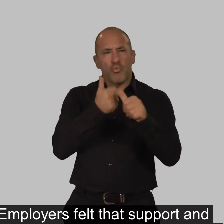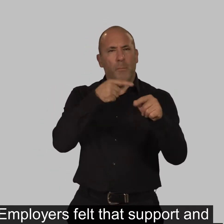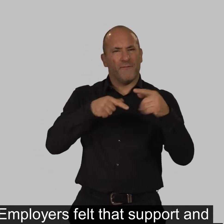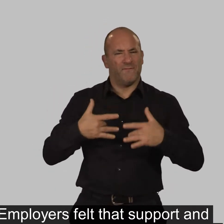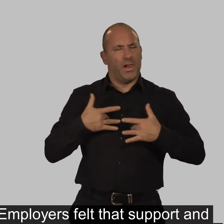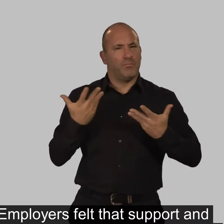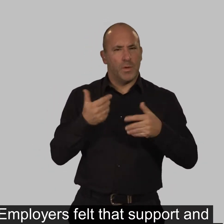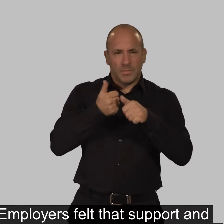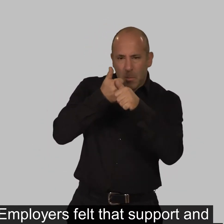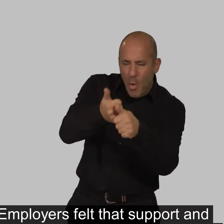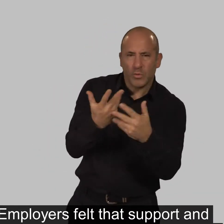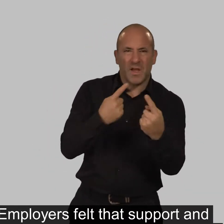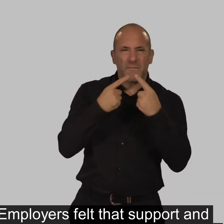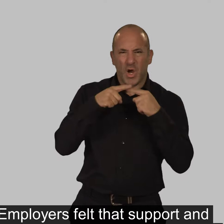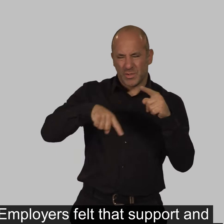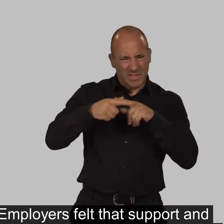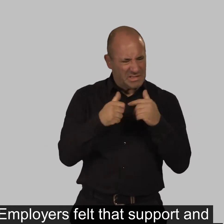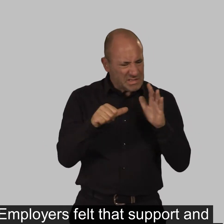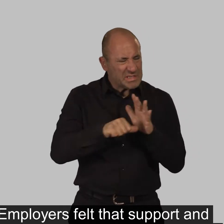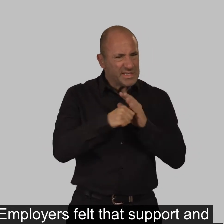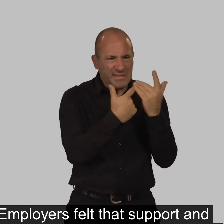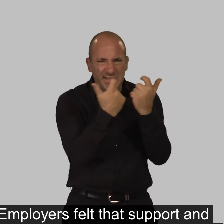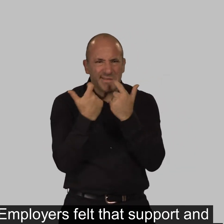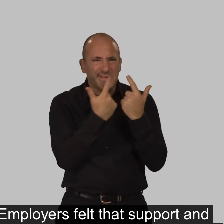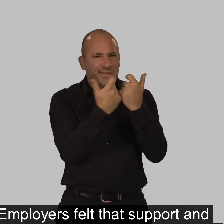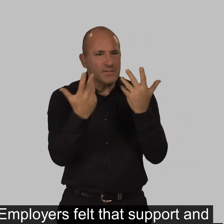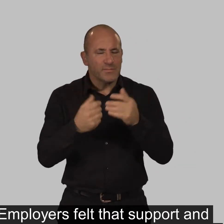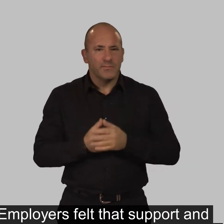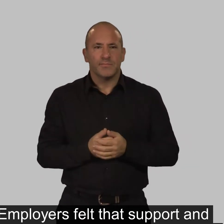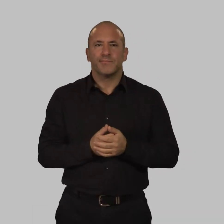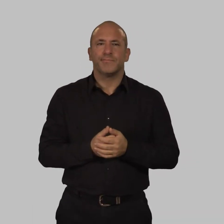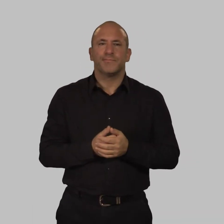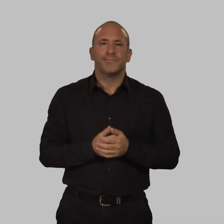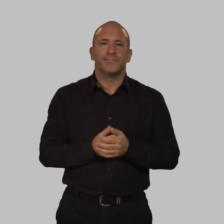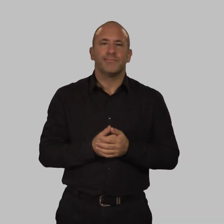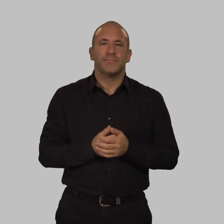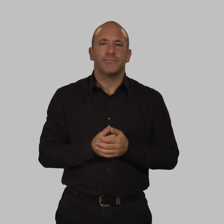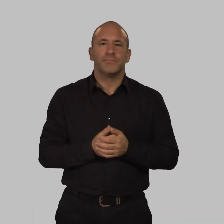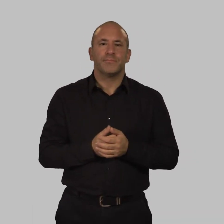Employers felt that support and information was often hard to find.